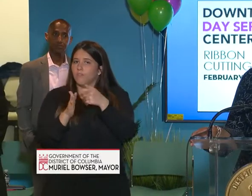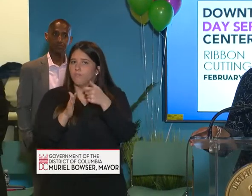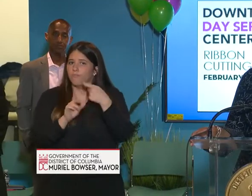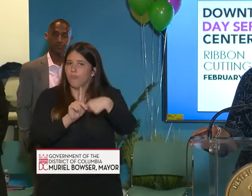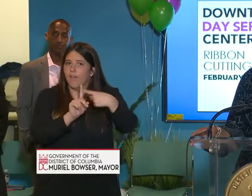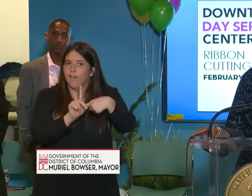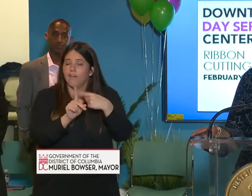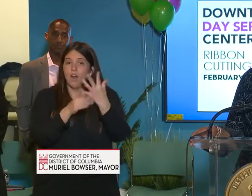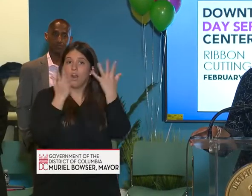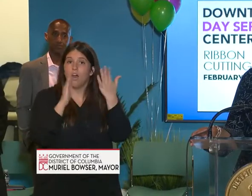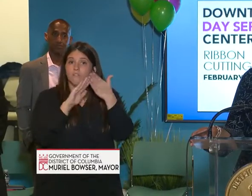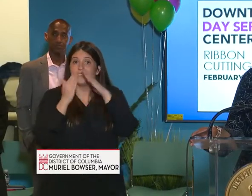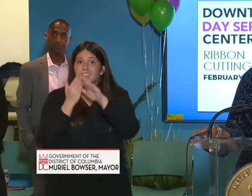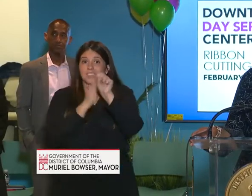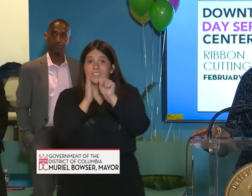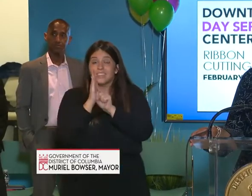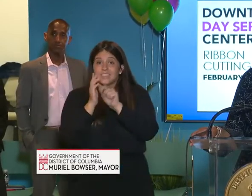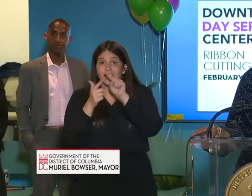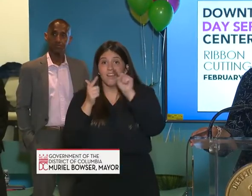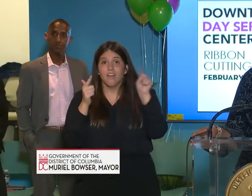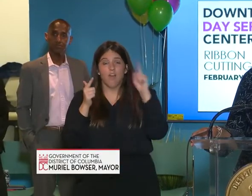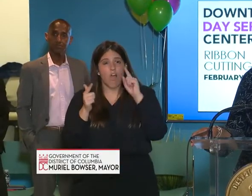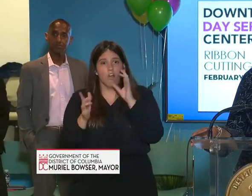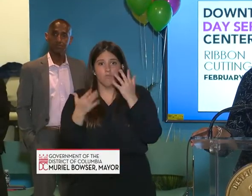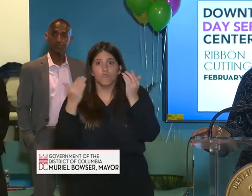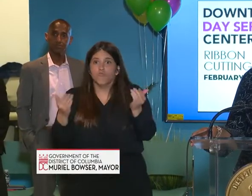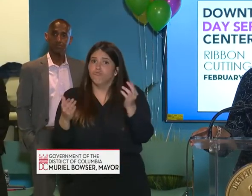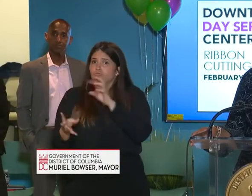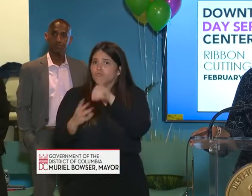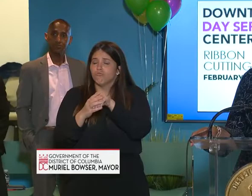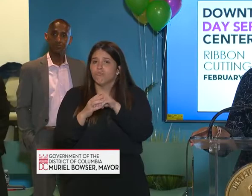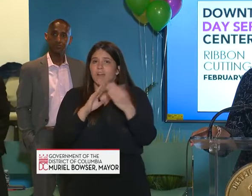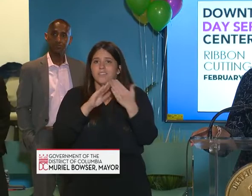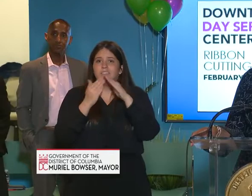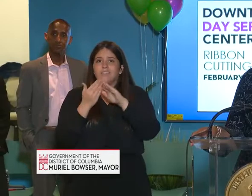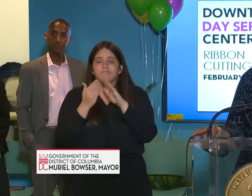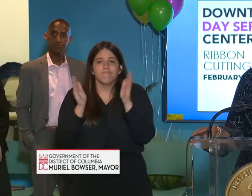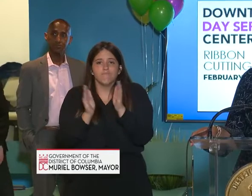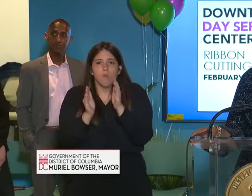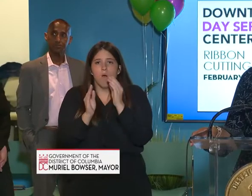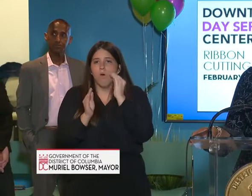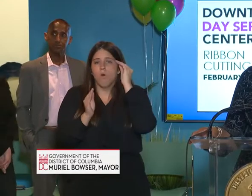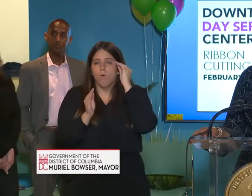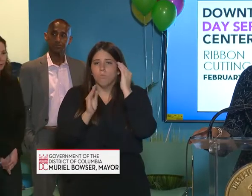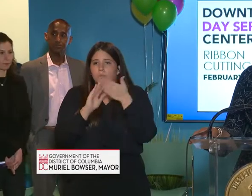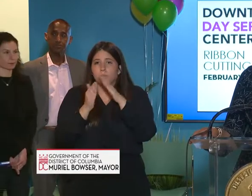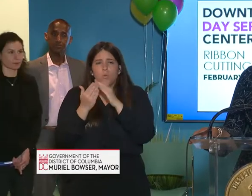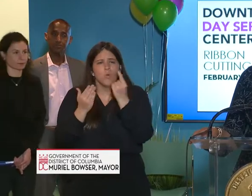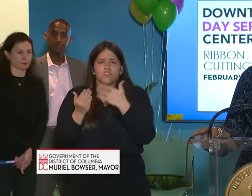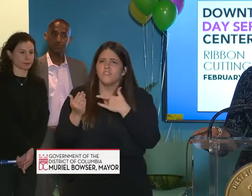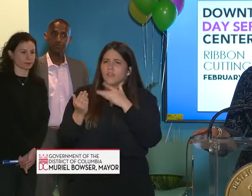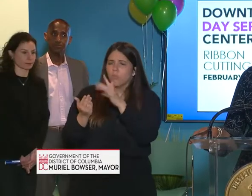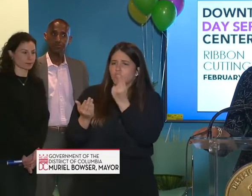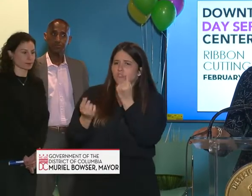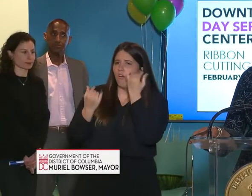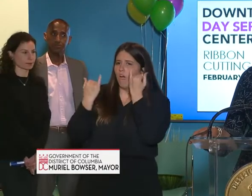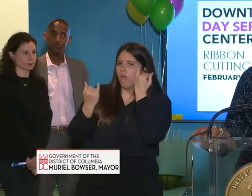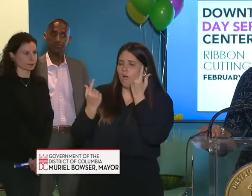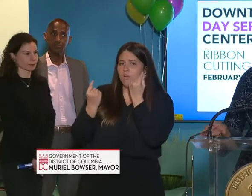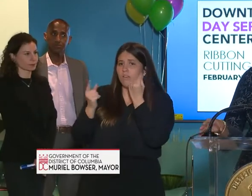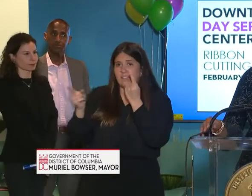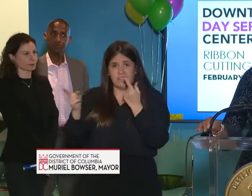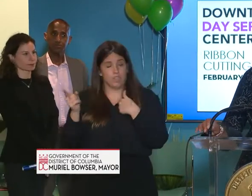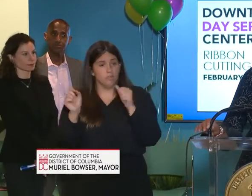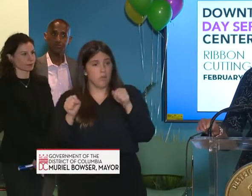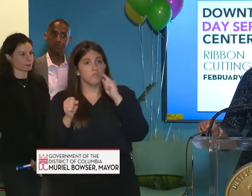of cities and states embracing the tiny home industry. I want to know what your feeling and take on that, because that's not an affordable